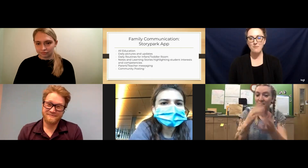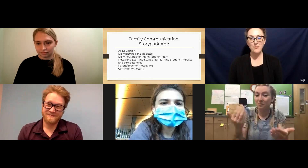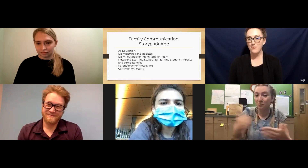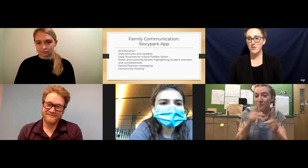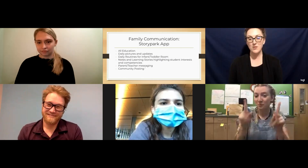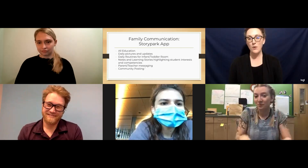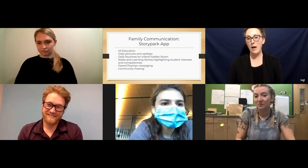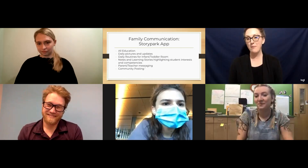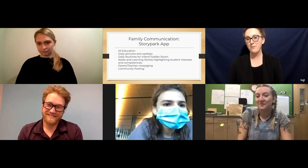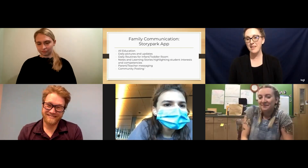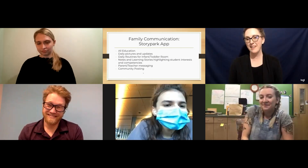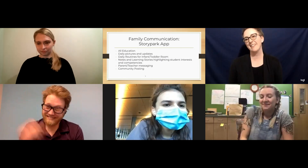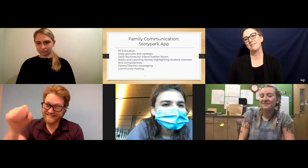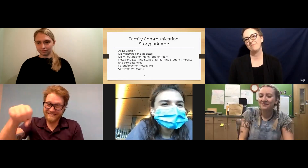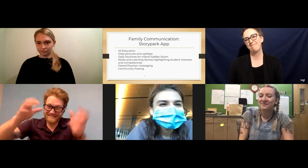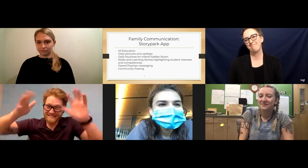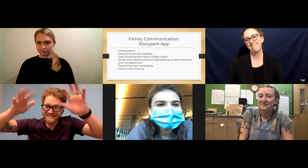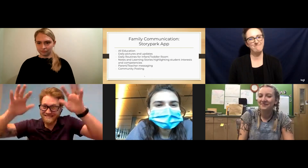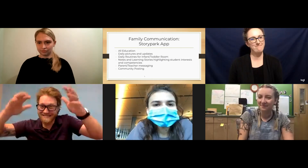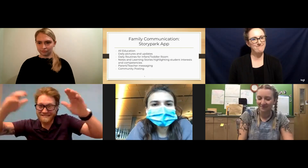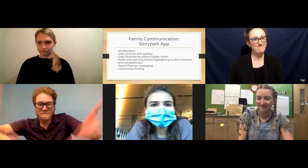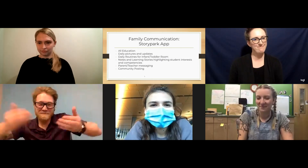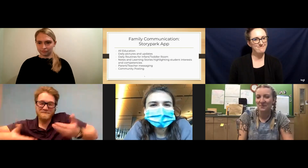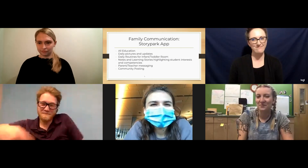I'm just so happy to be here.